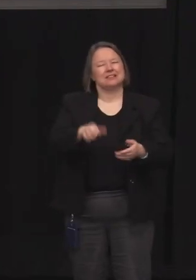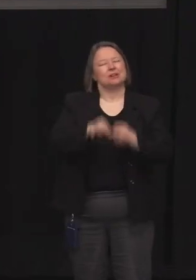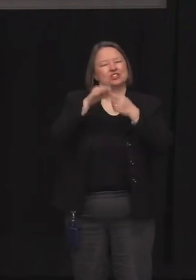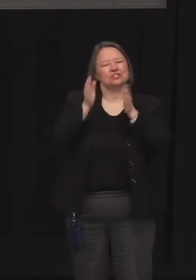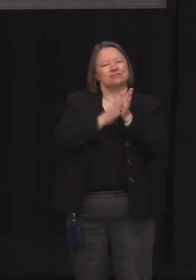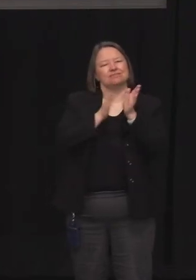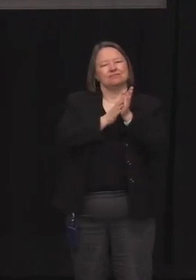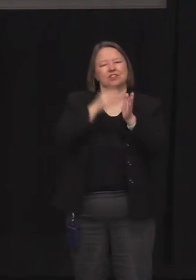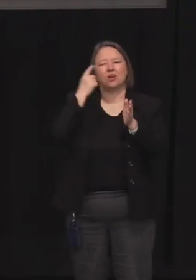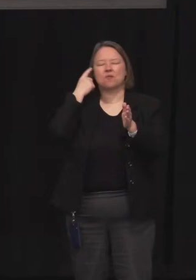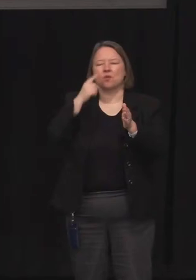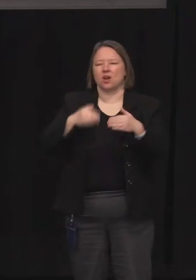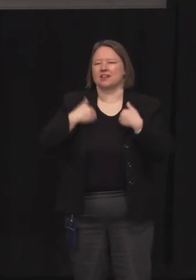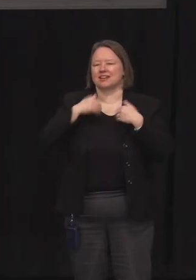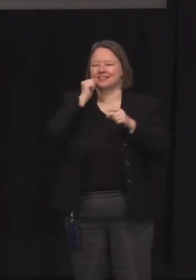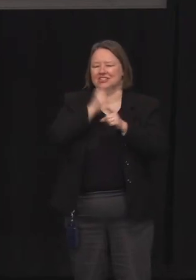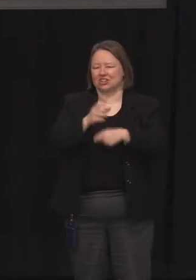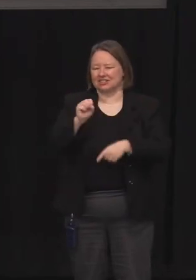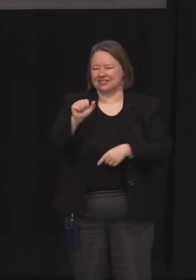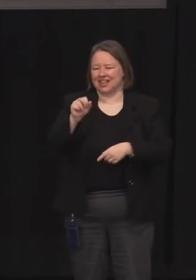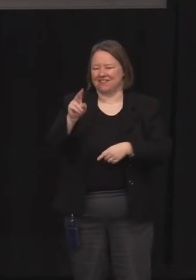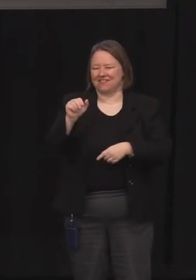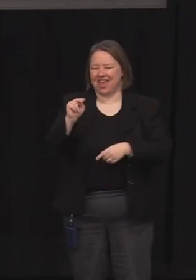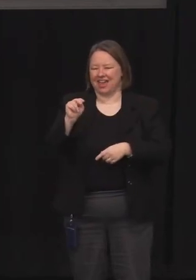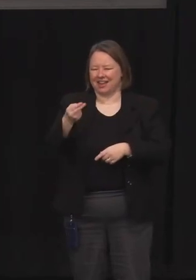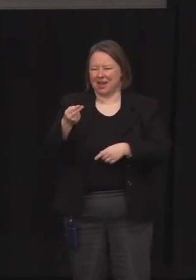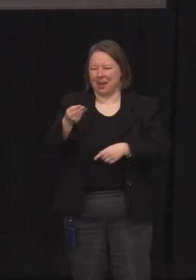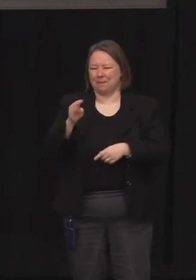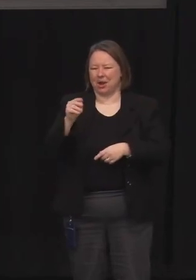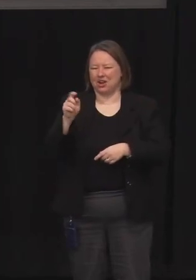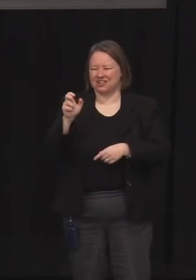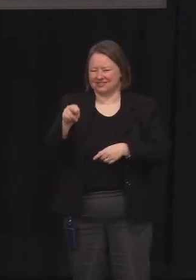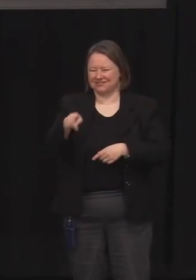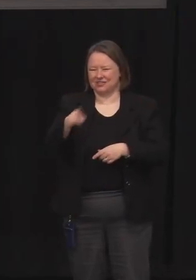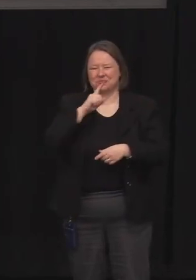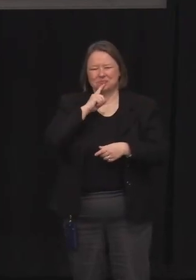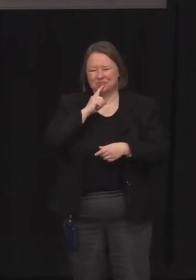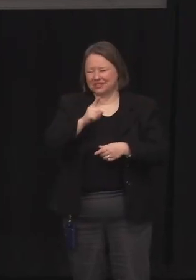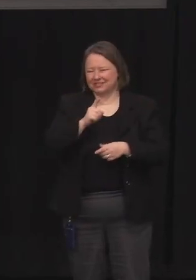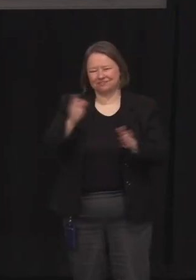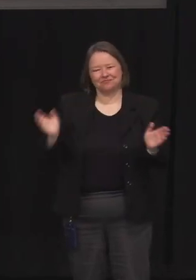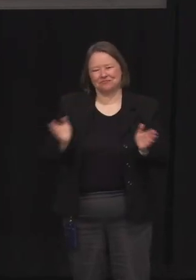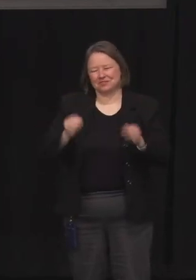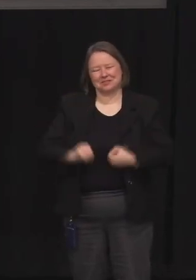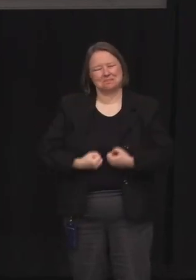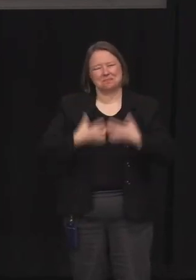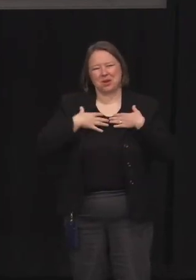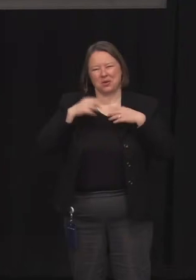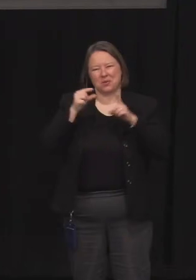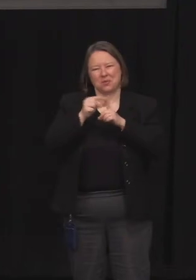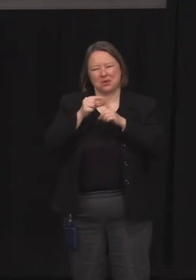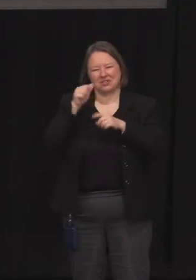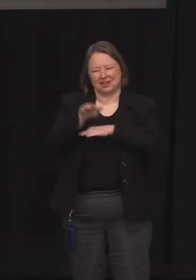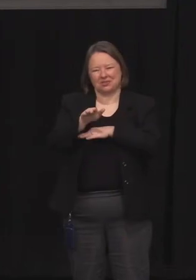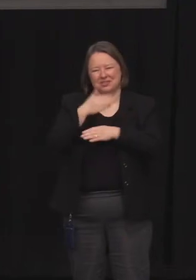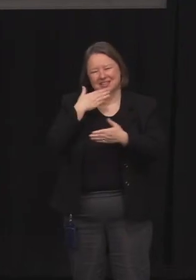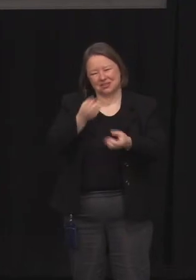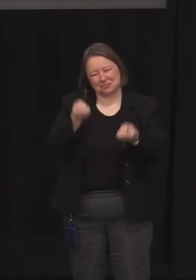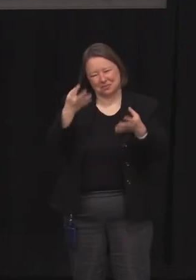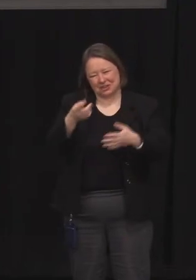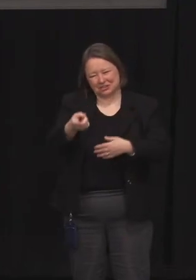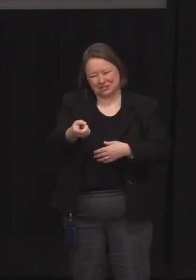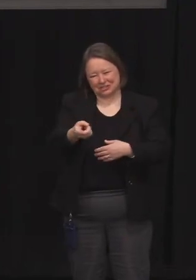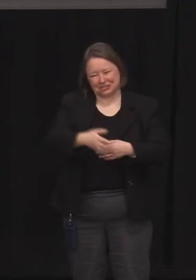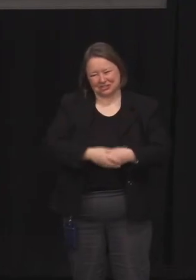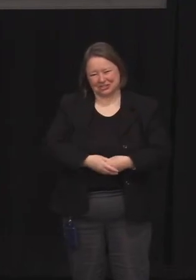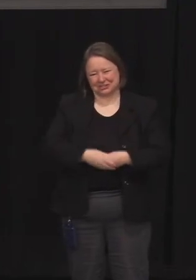have a special shout out for young sister Savannah Martin for your very encouraging and inspiring words on this afternoon. Thank you very much to